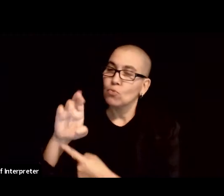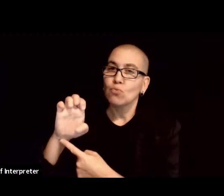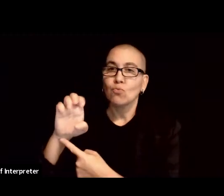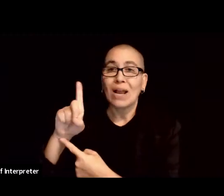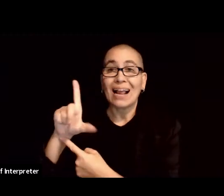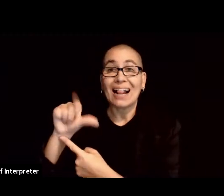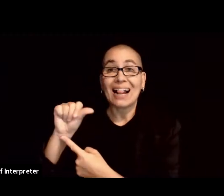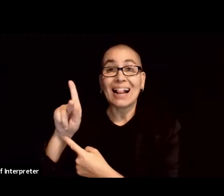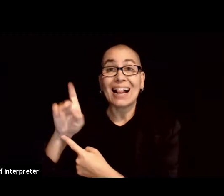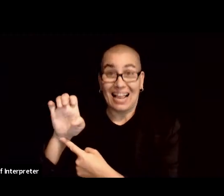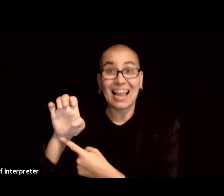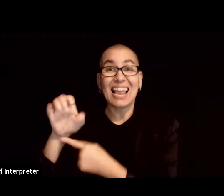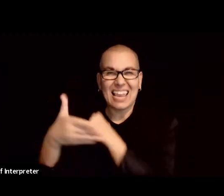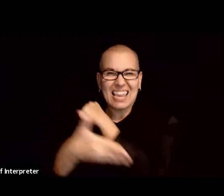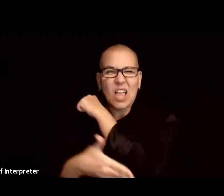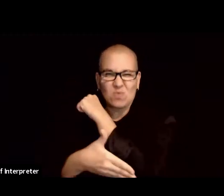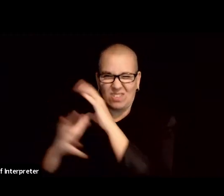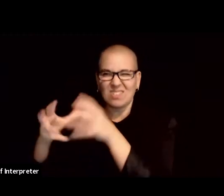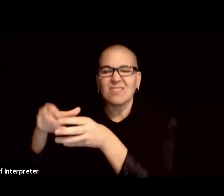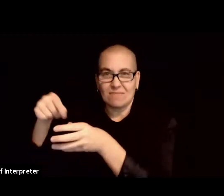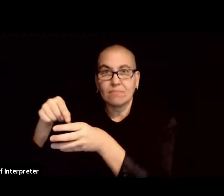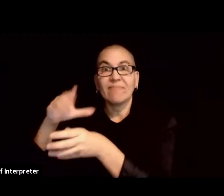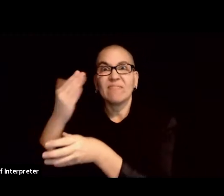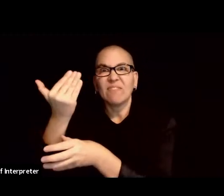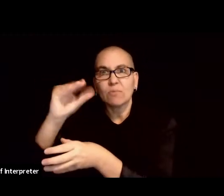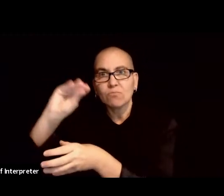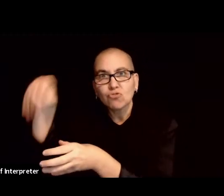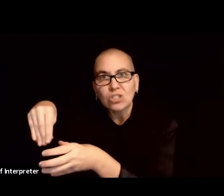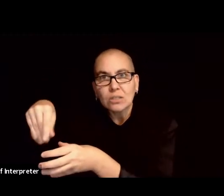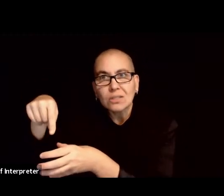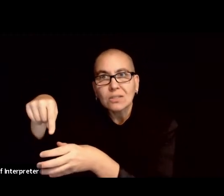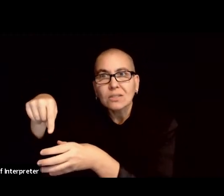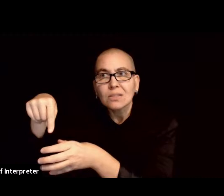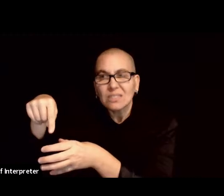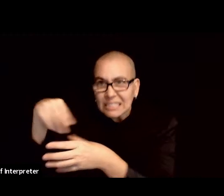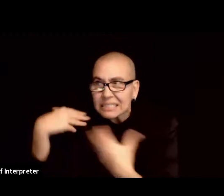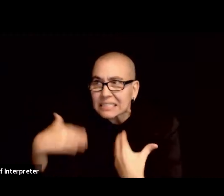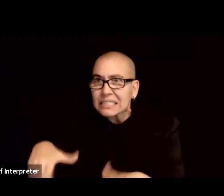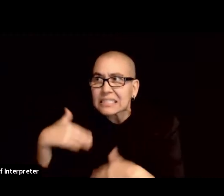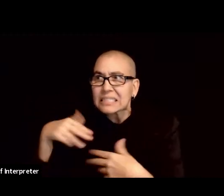increasing positivity rates that are very concerning.